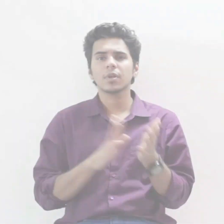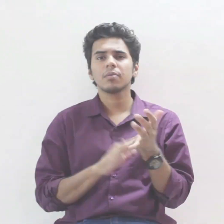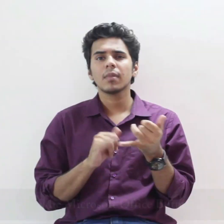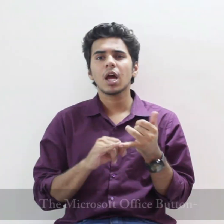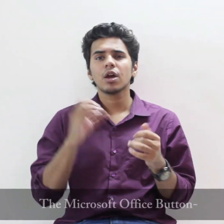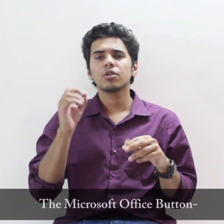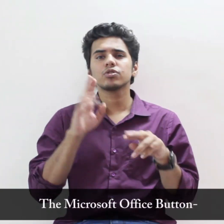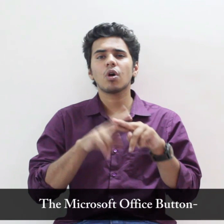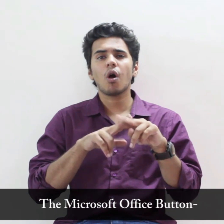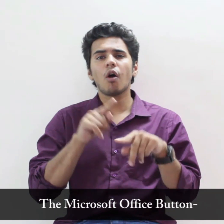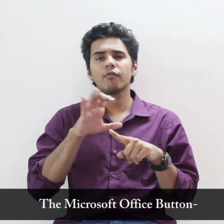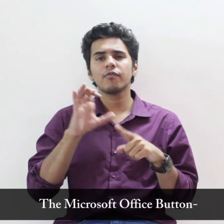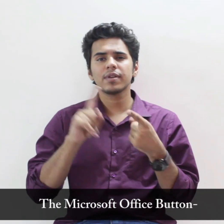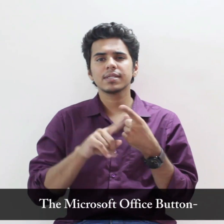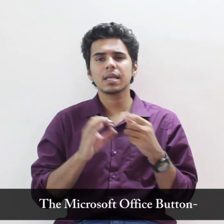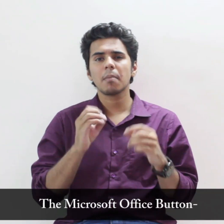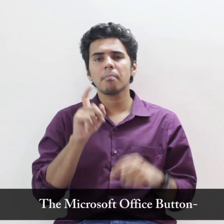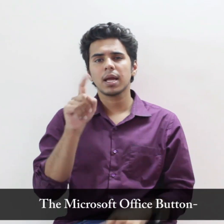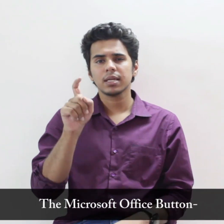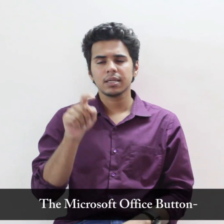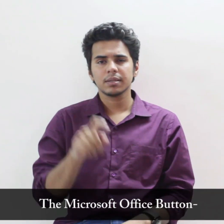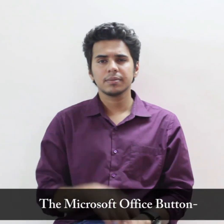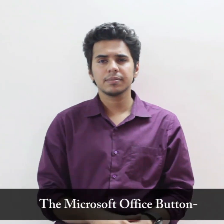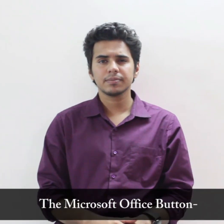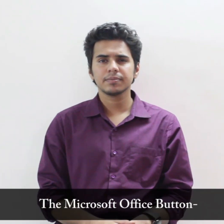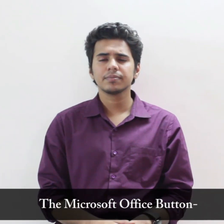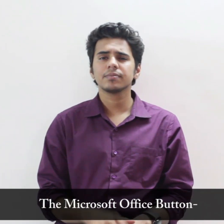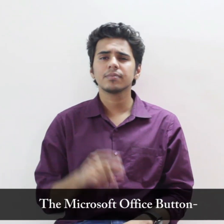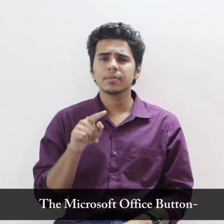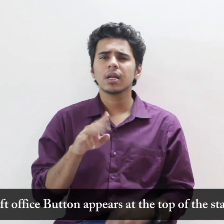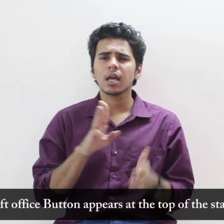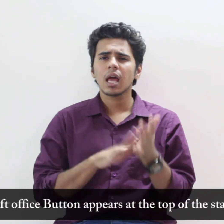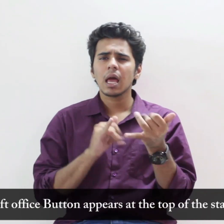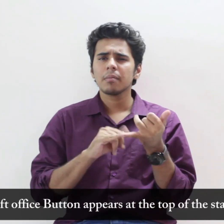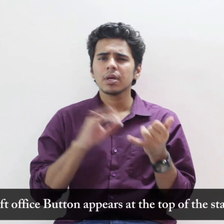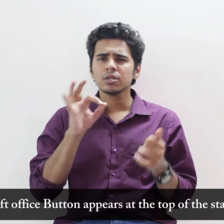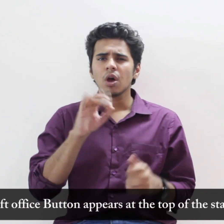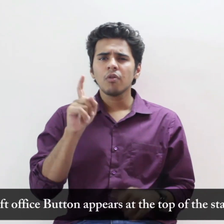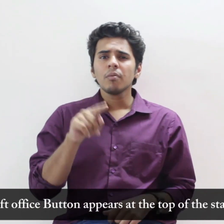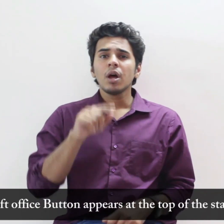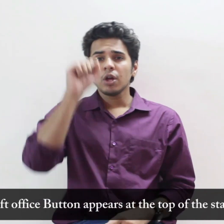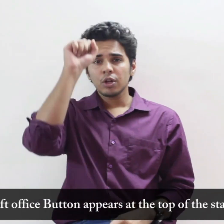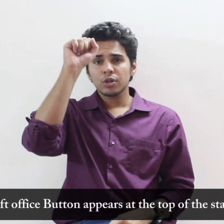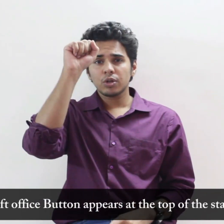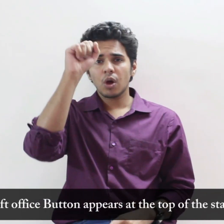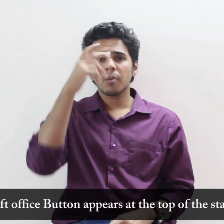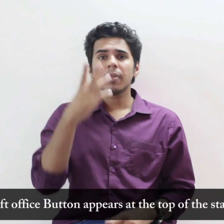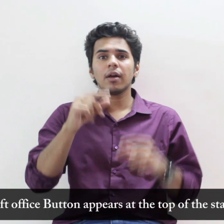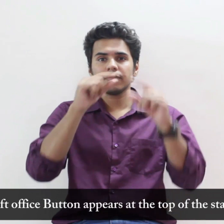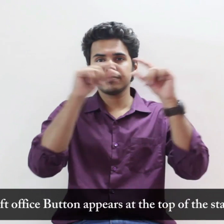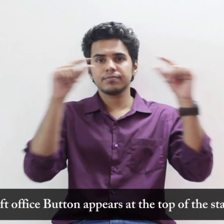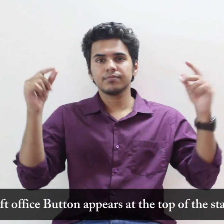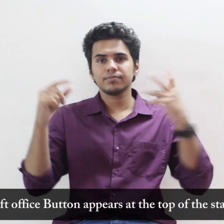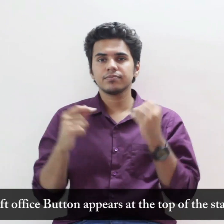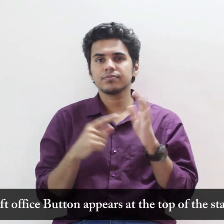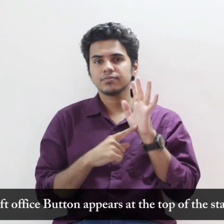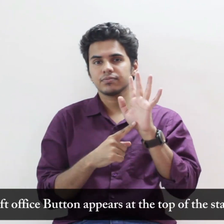The Microsoft Office button. The Microsoft Office button appears at the top of the Stand Out